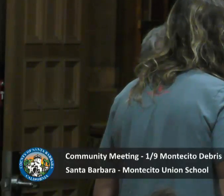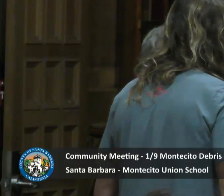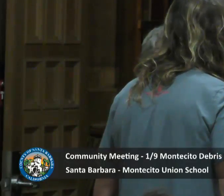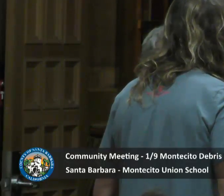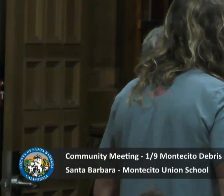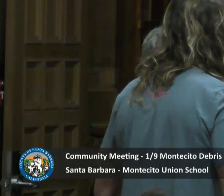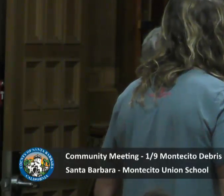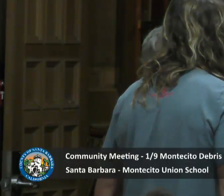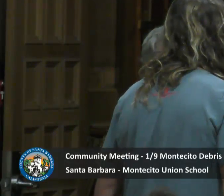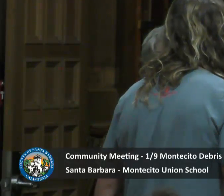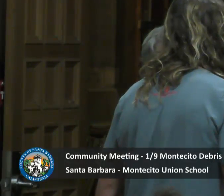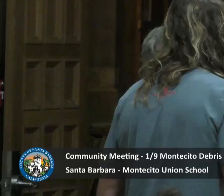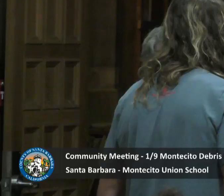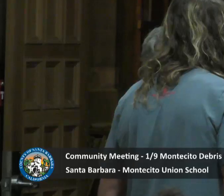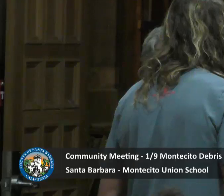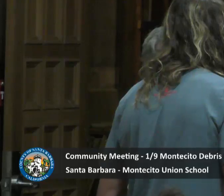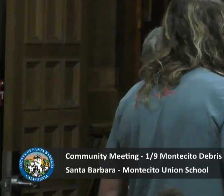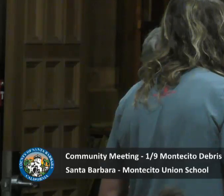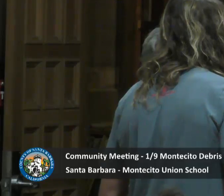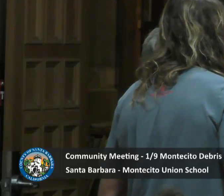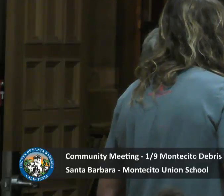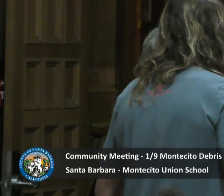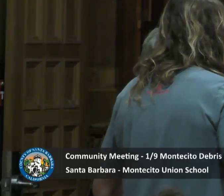whatever. That's what I noticed. Hopefully